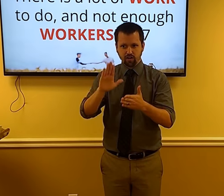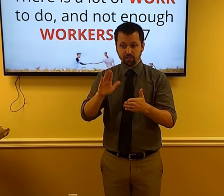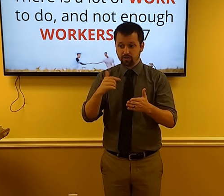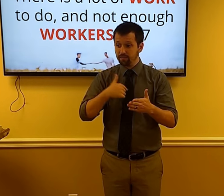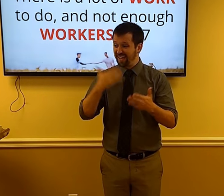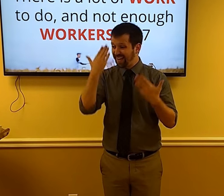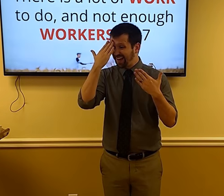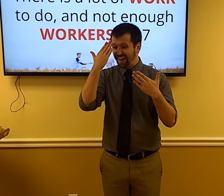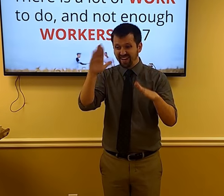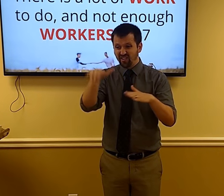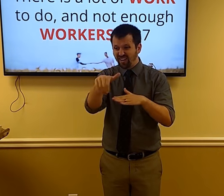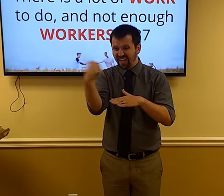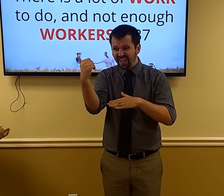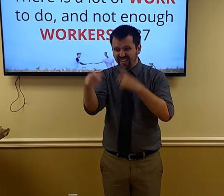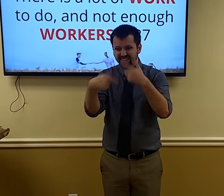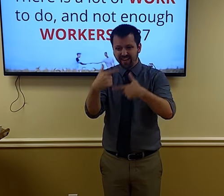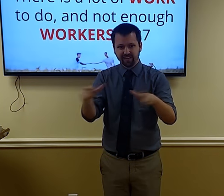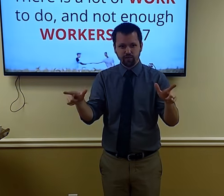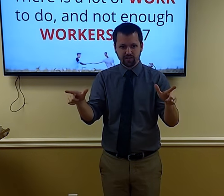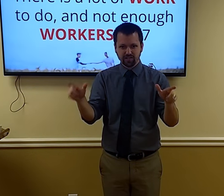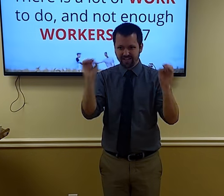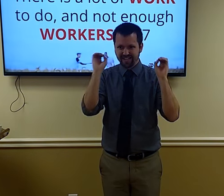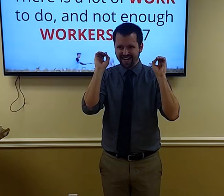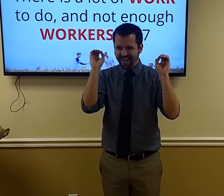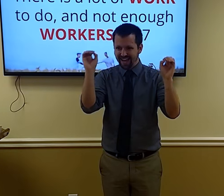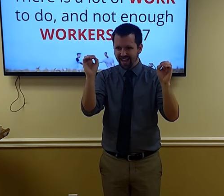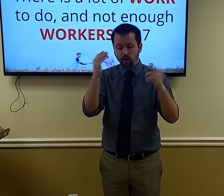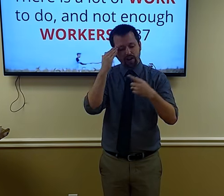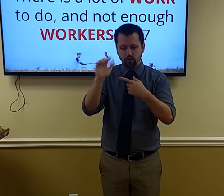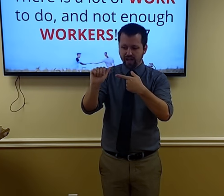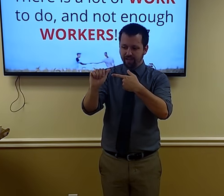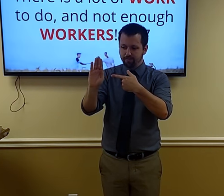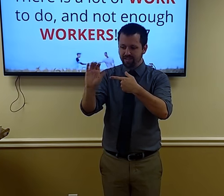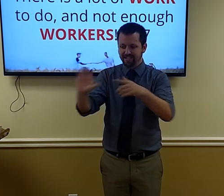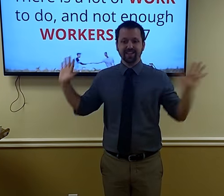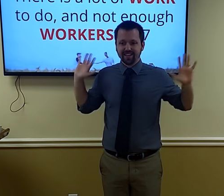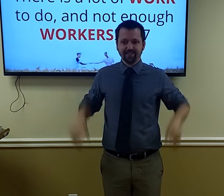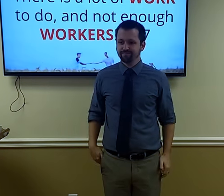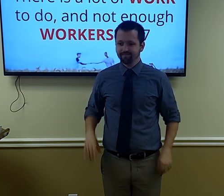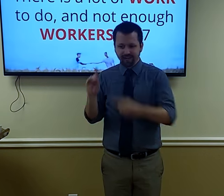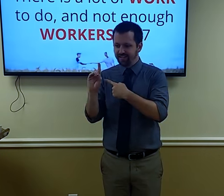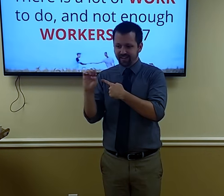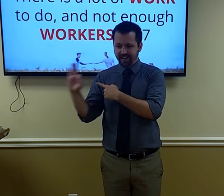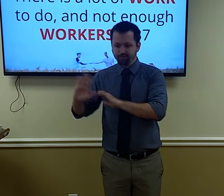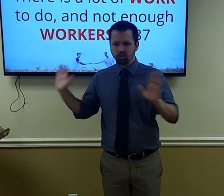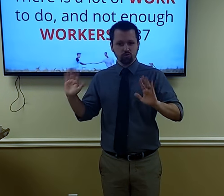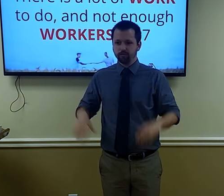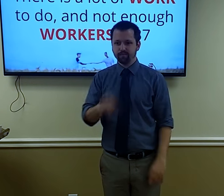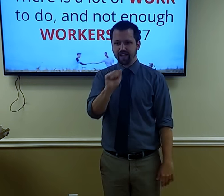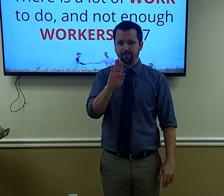college, me, didn't know any sign language. I knew A, B, C. That's it. Not D, E, F. No. A, B,